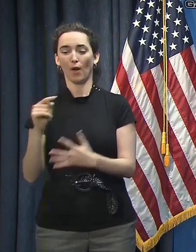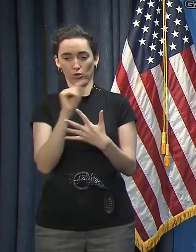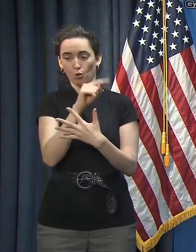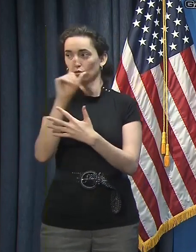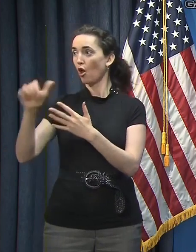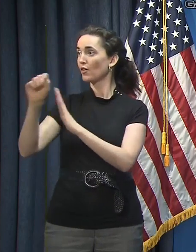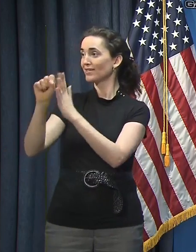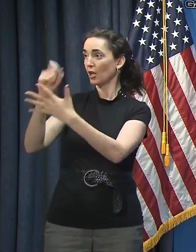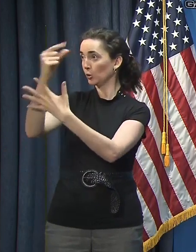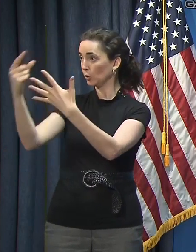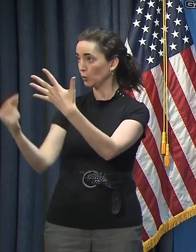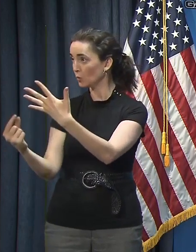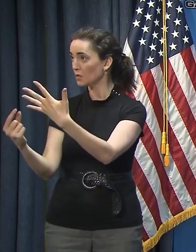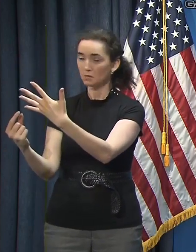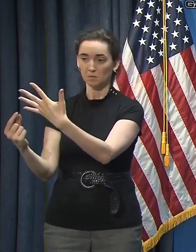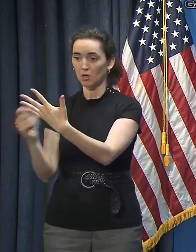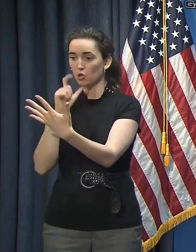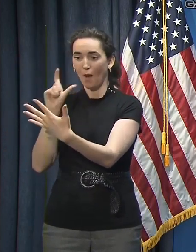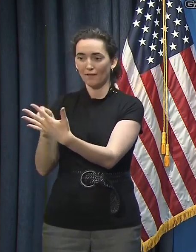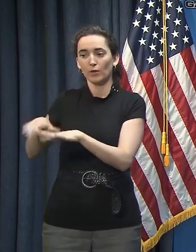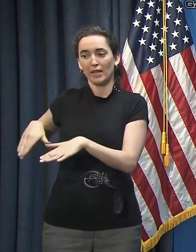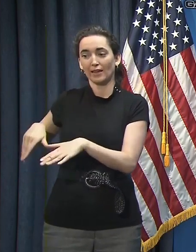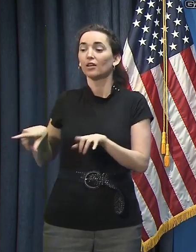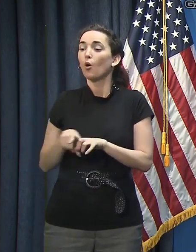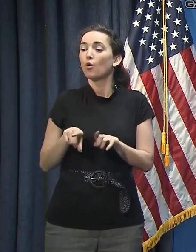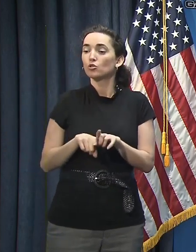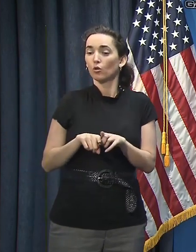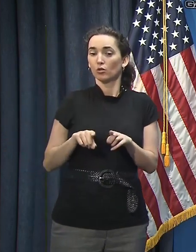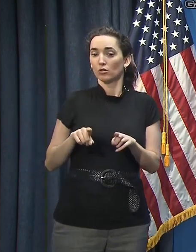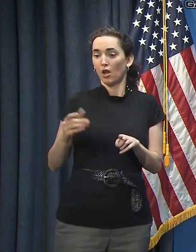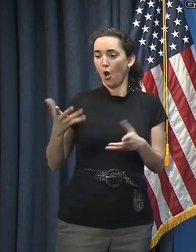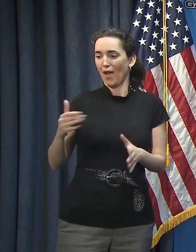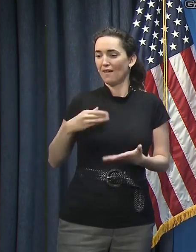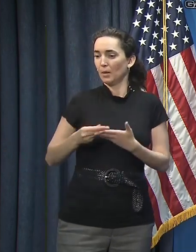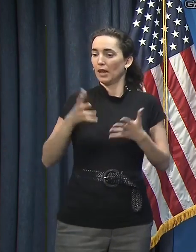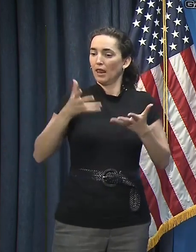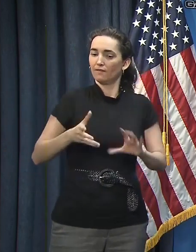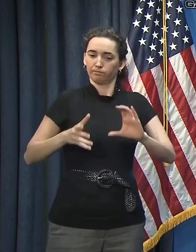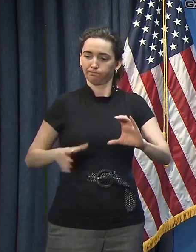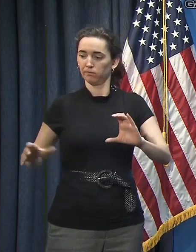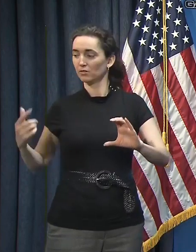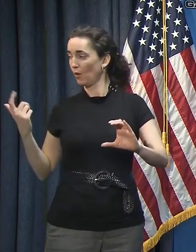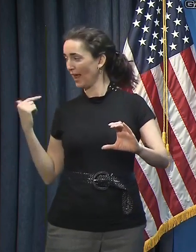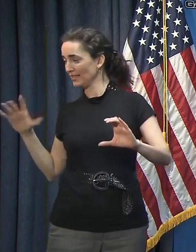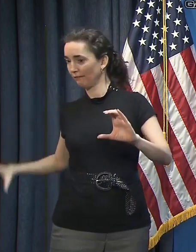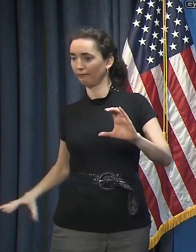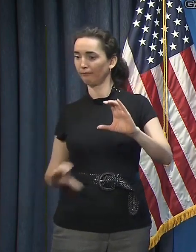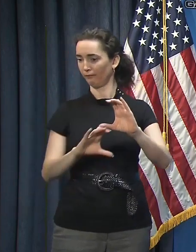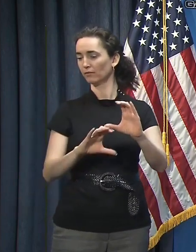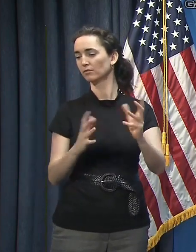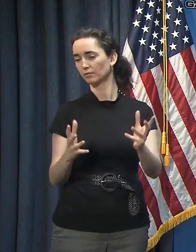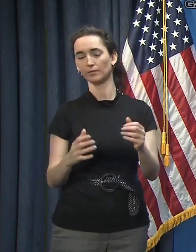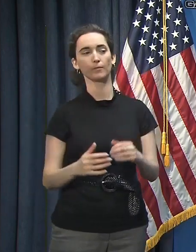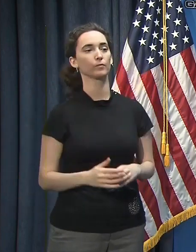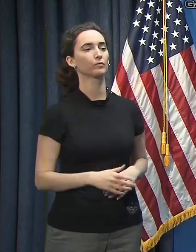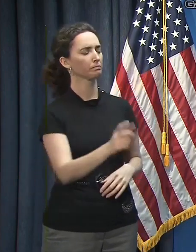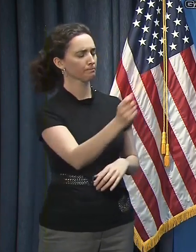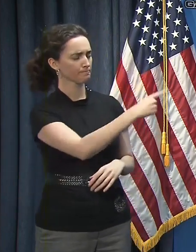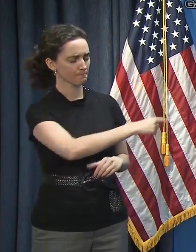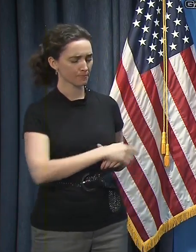we've had surplus from the previous year and excess in the current year. Yes, sir. Governor, you talked about the commitments the federal government's made